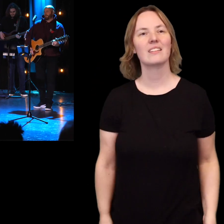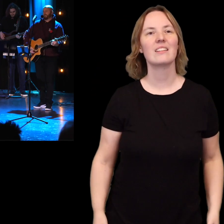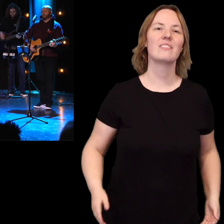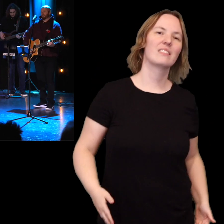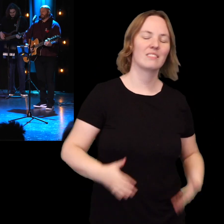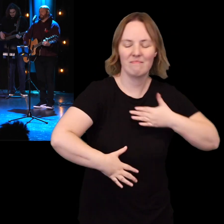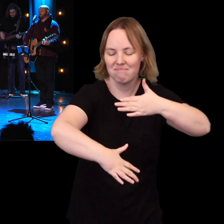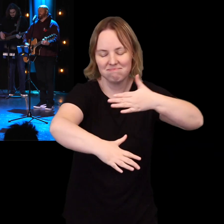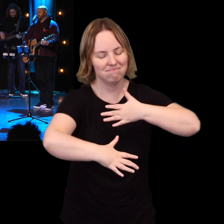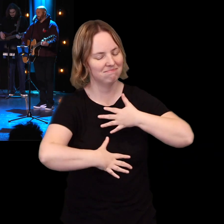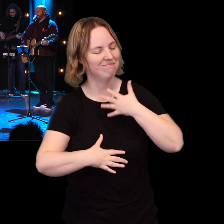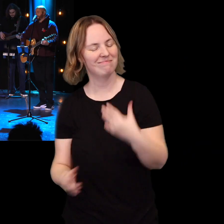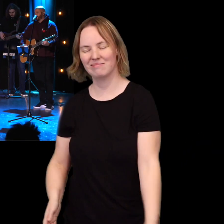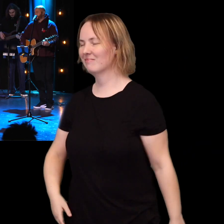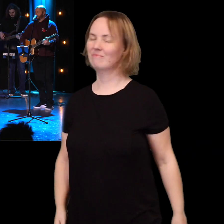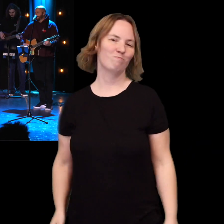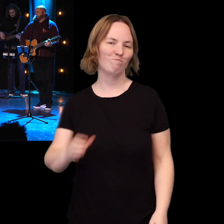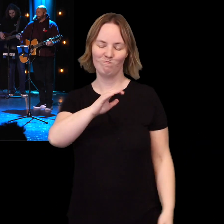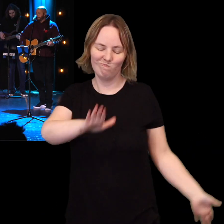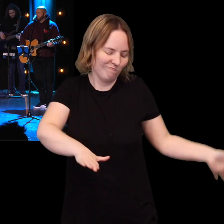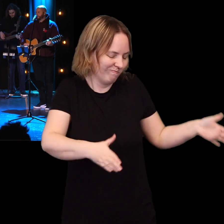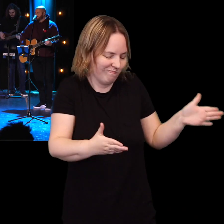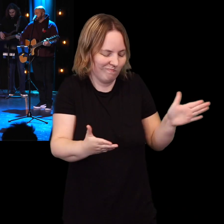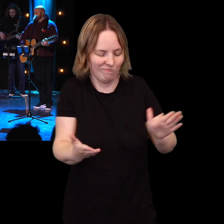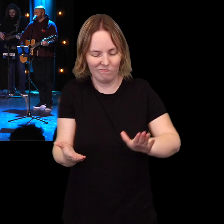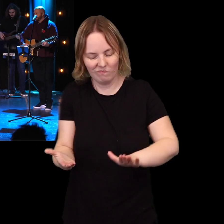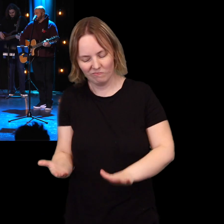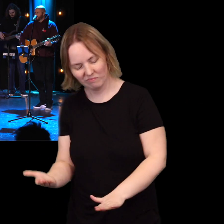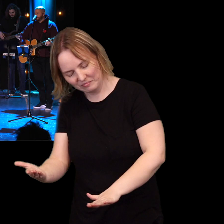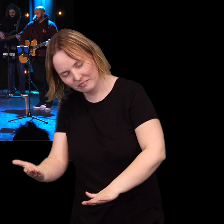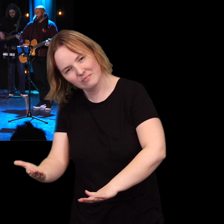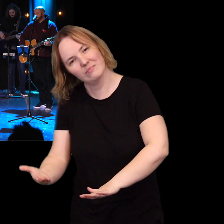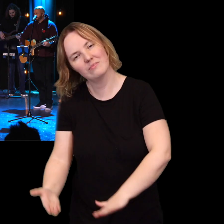you. I was breathing but not